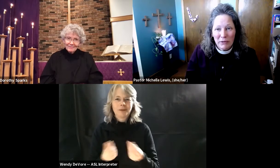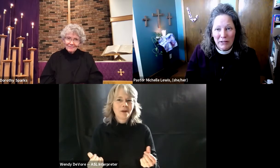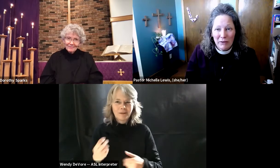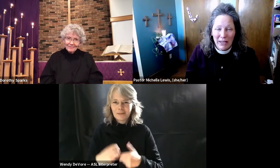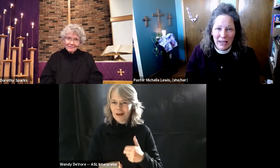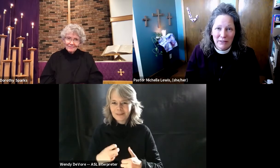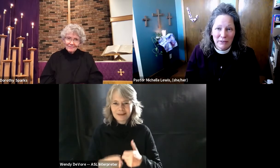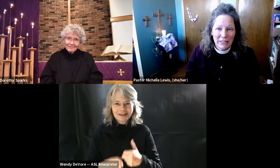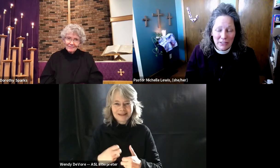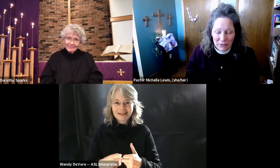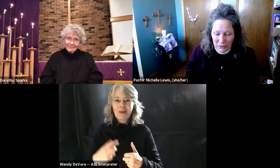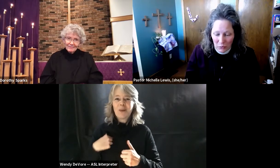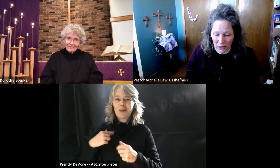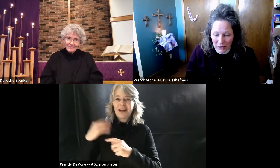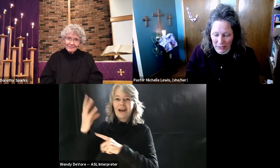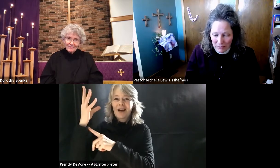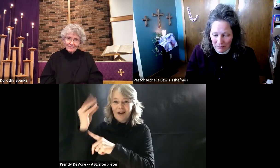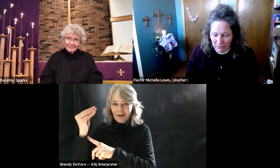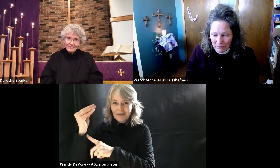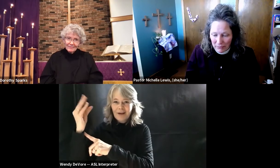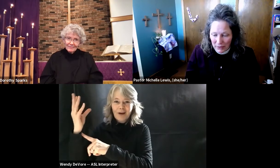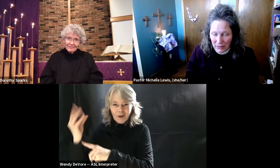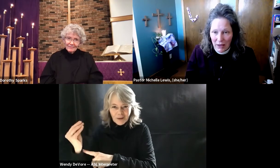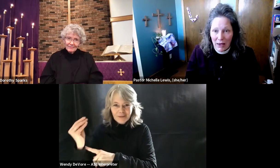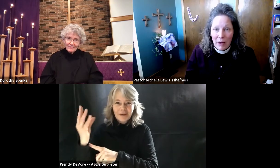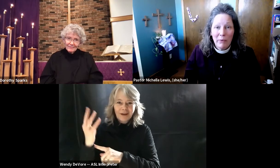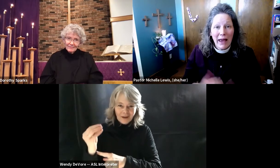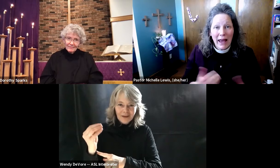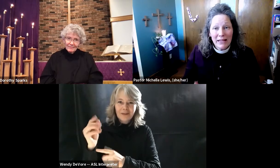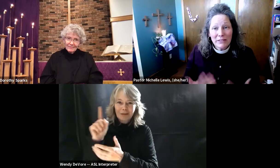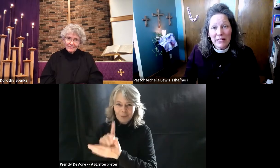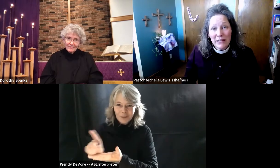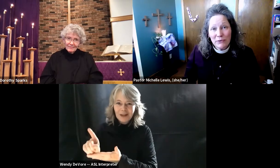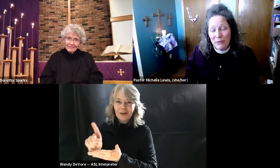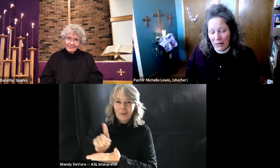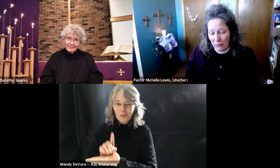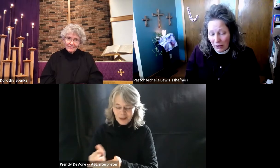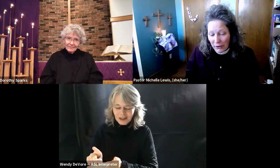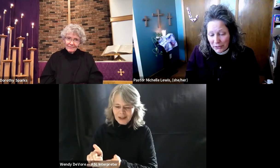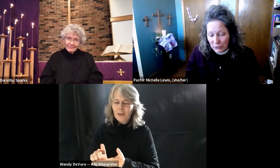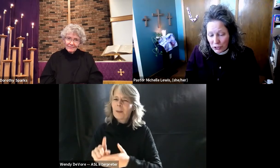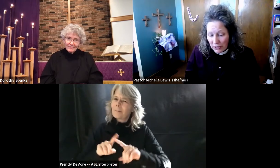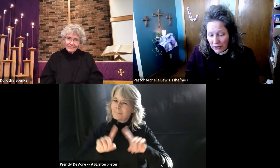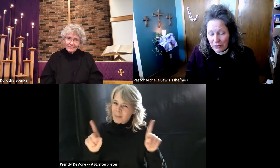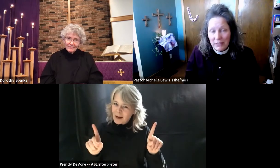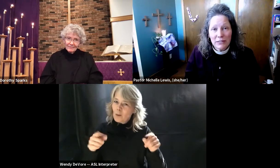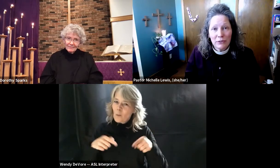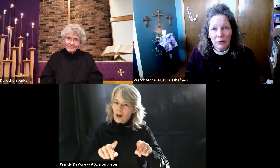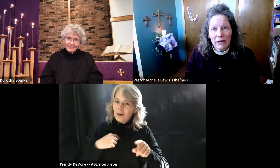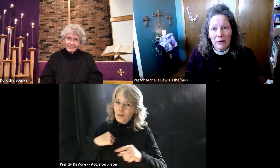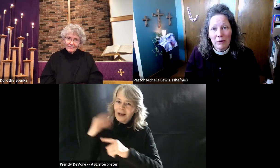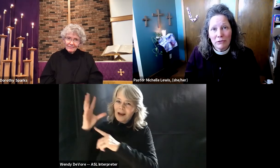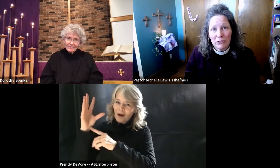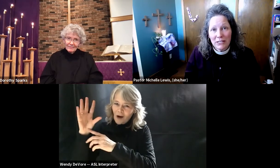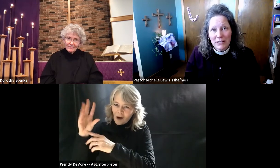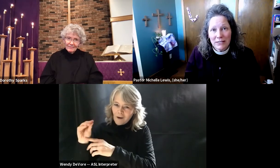We put out a candle each of those weeks. But as we do that, we also share this